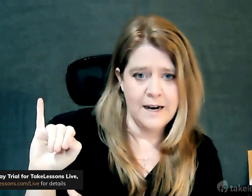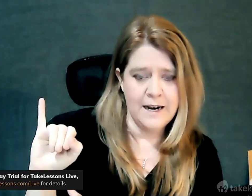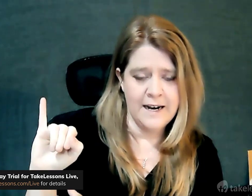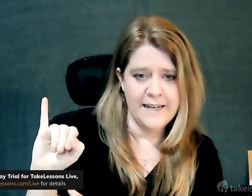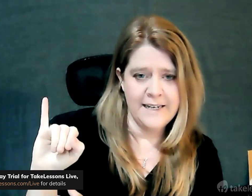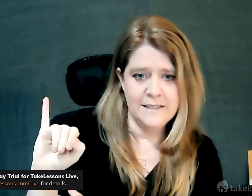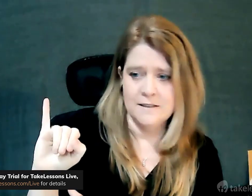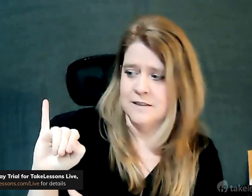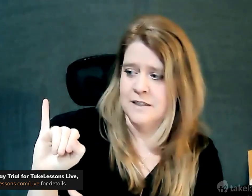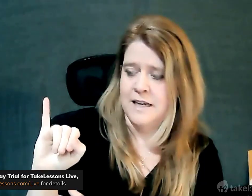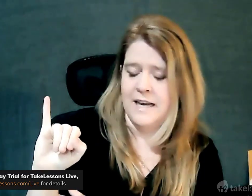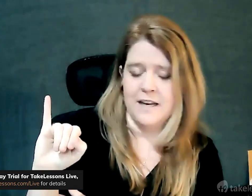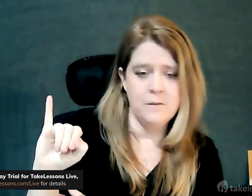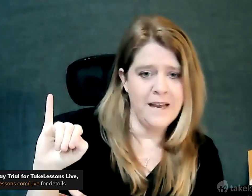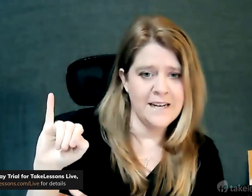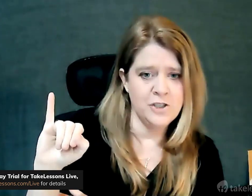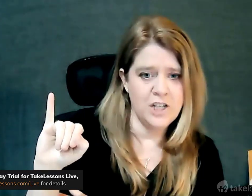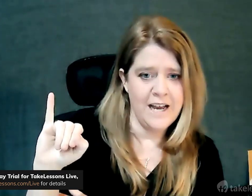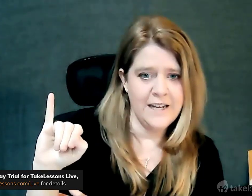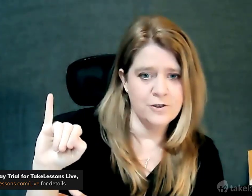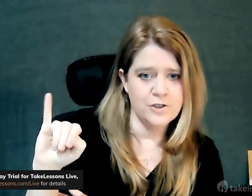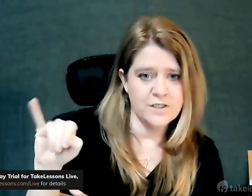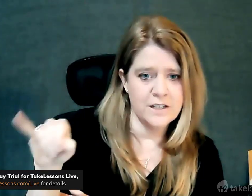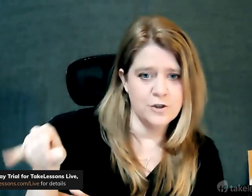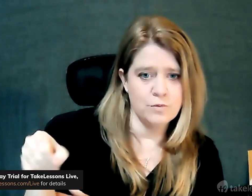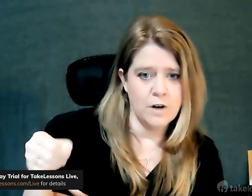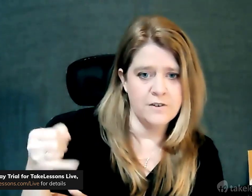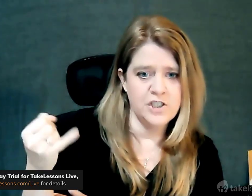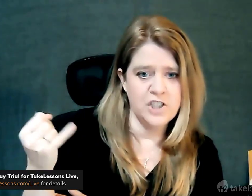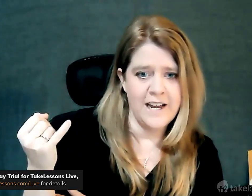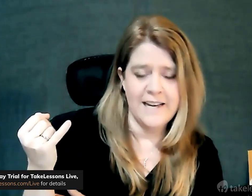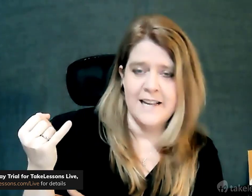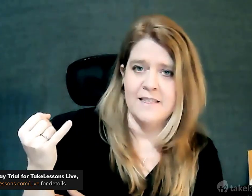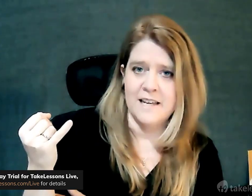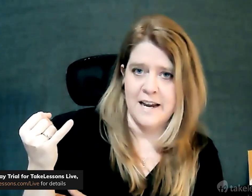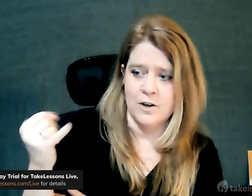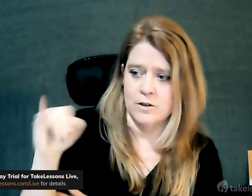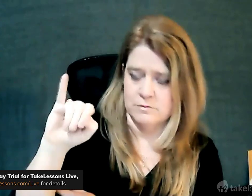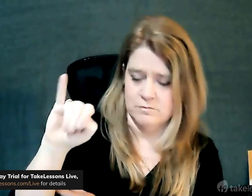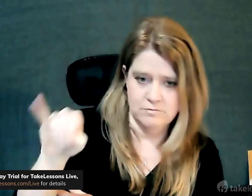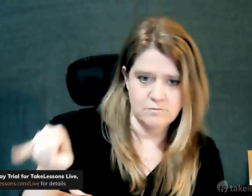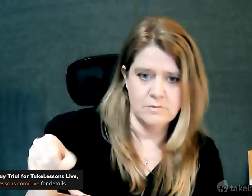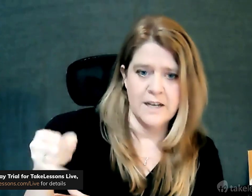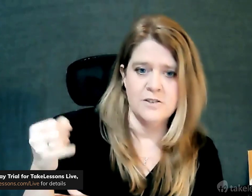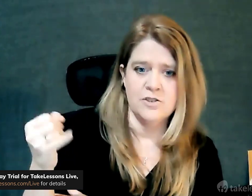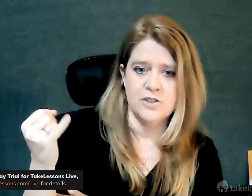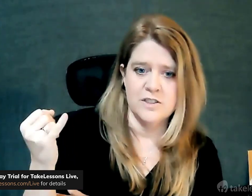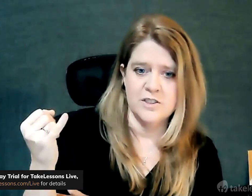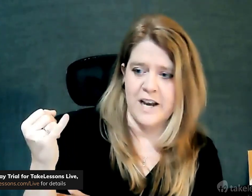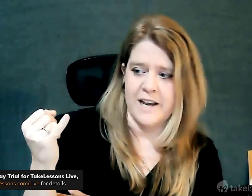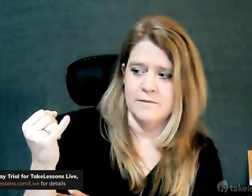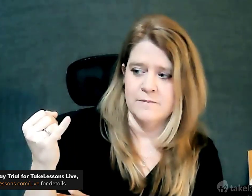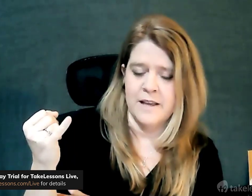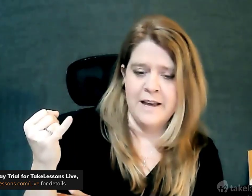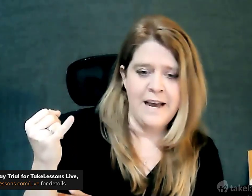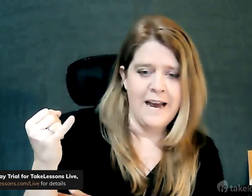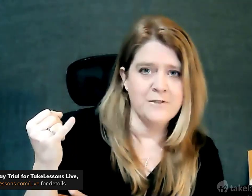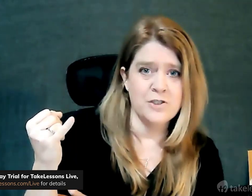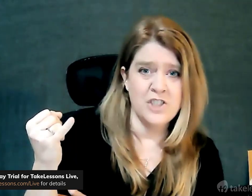I, and to make a J, you're just going to draw a J in the air. Okay, just a J. After J